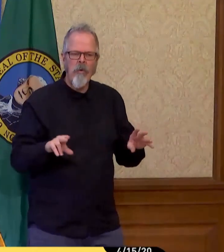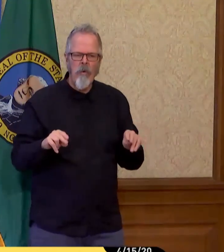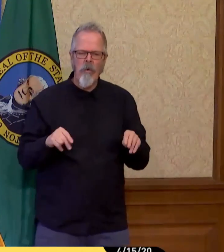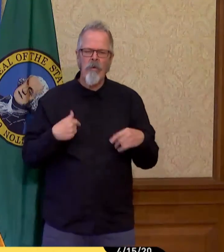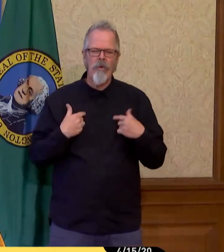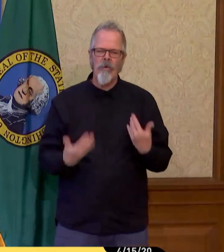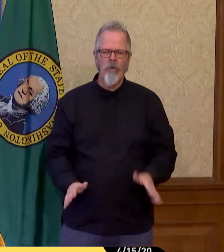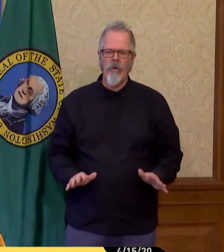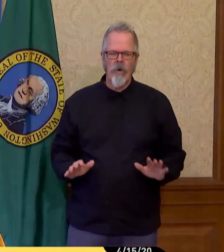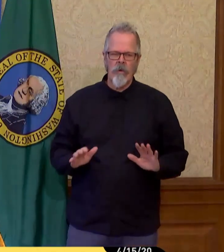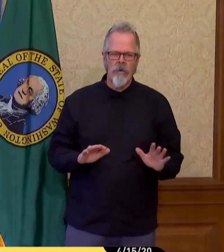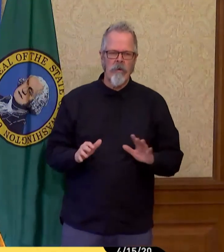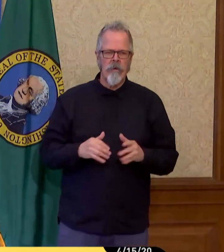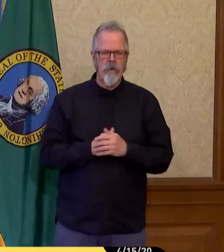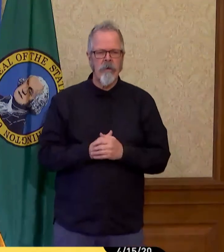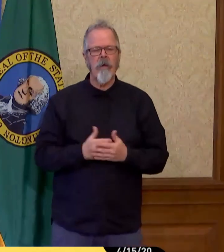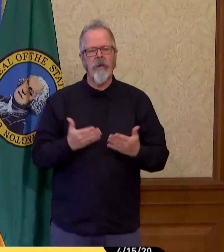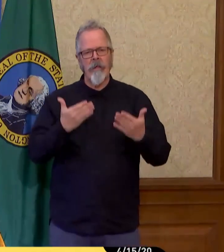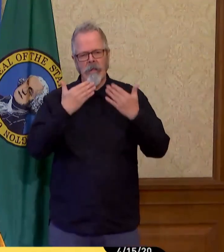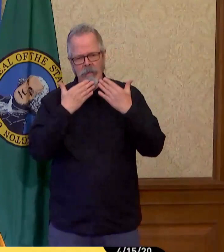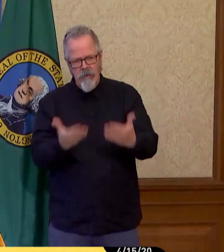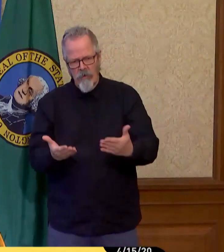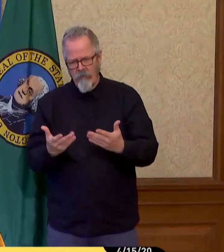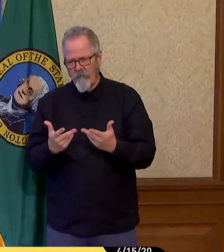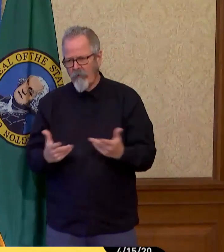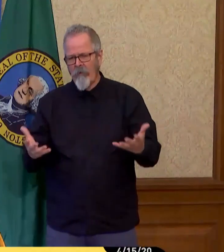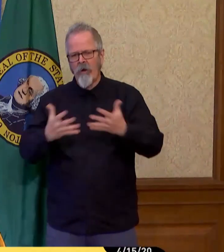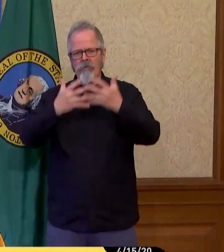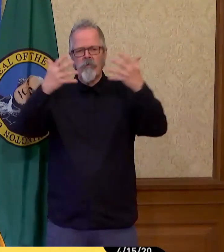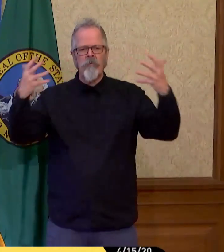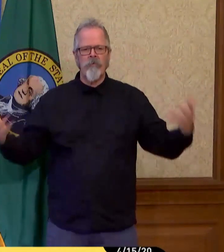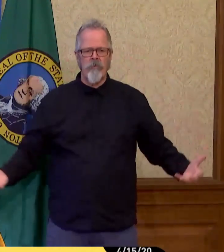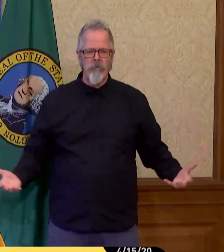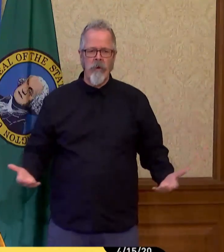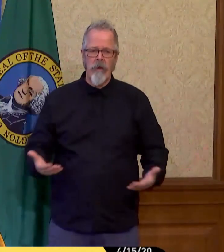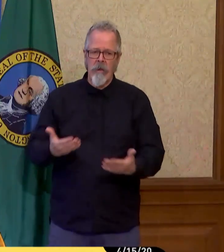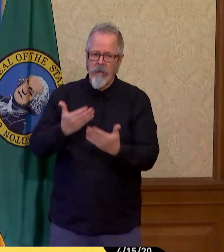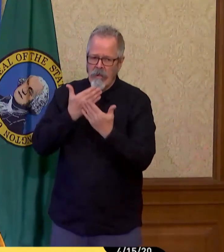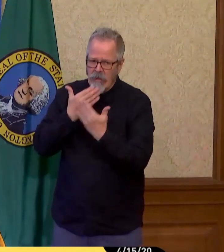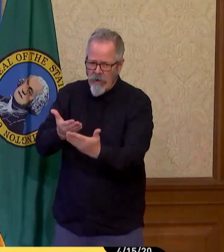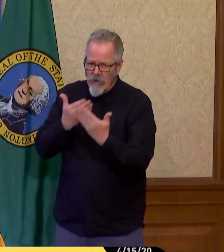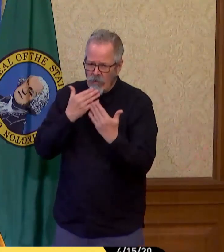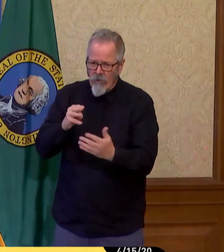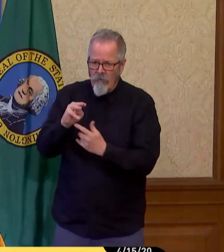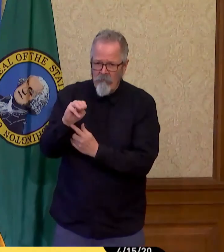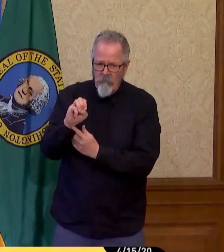No, again, thank you very much. I want to thank those in the media right now.